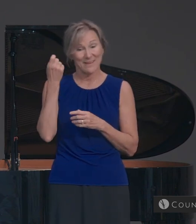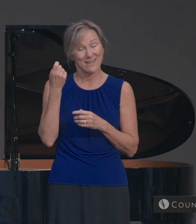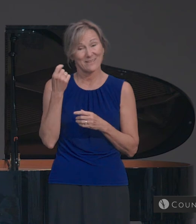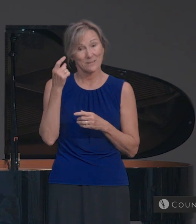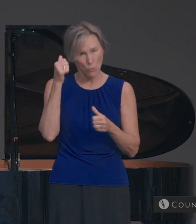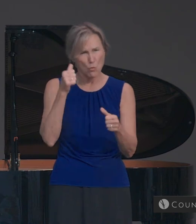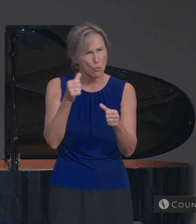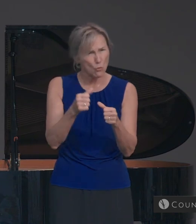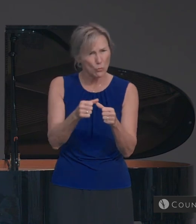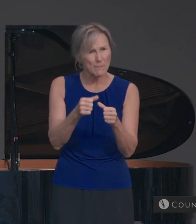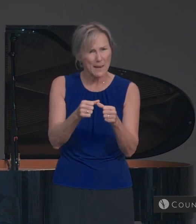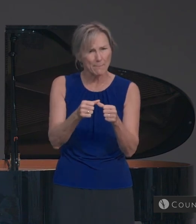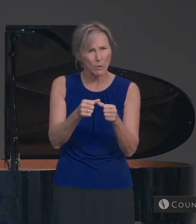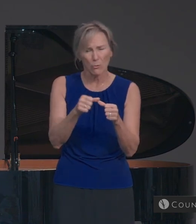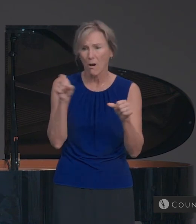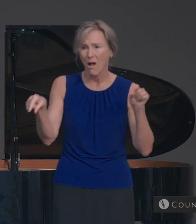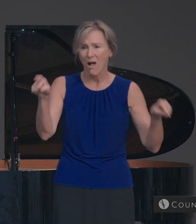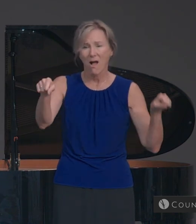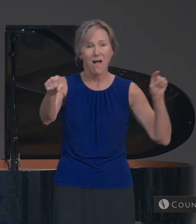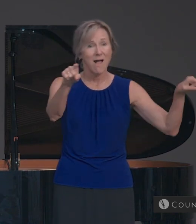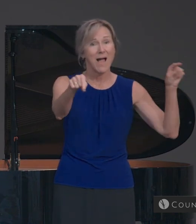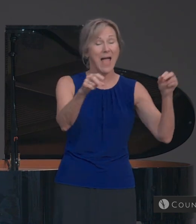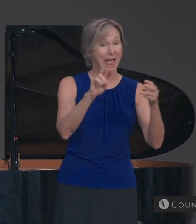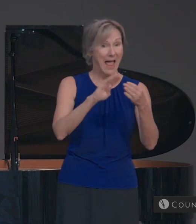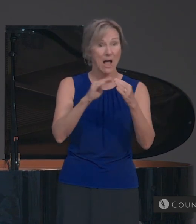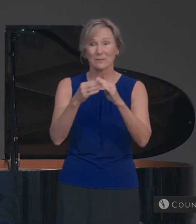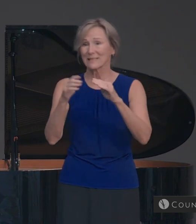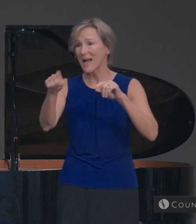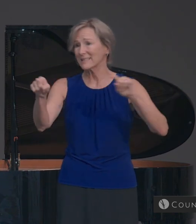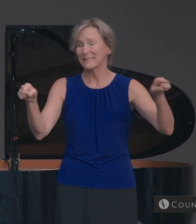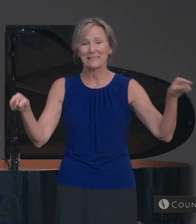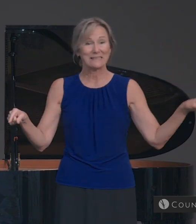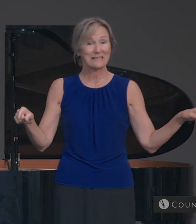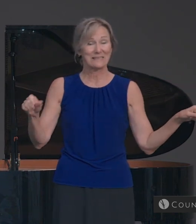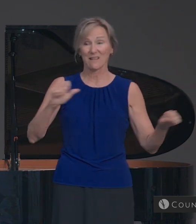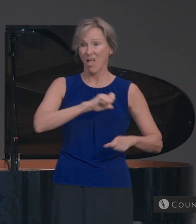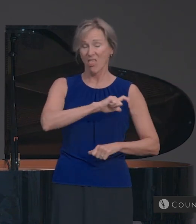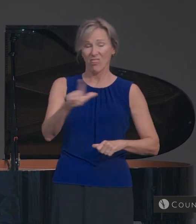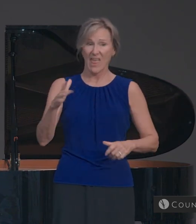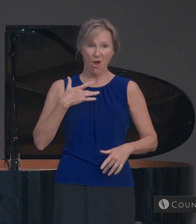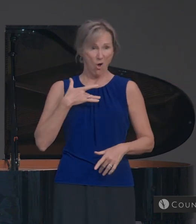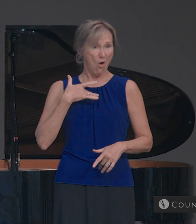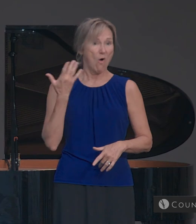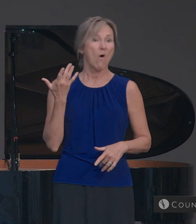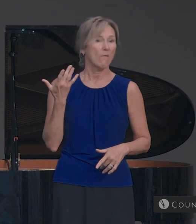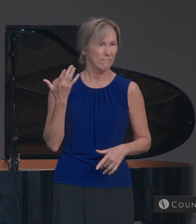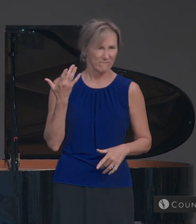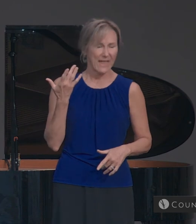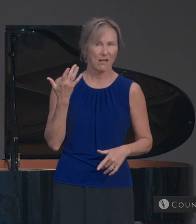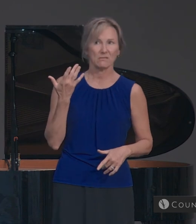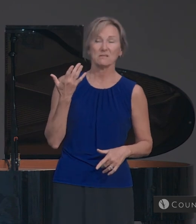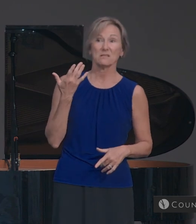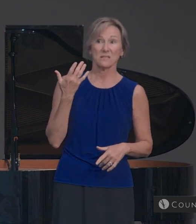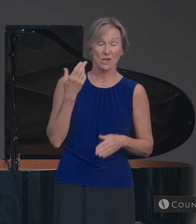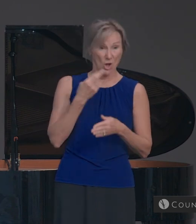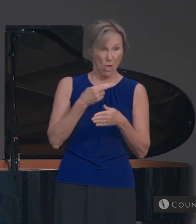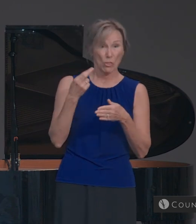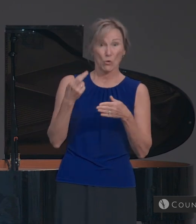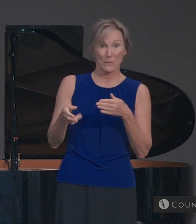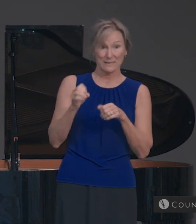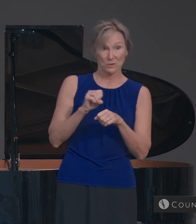even Jerusalem would fall. You see, there could be no escape from the faithful